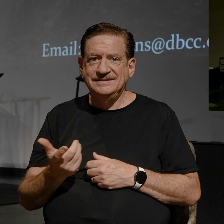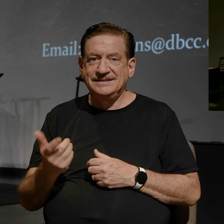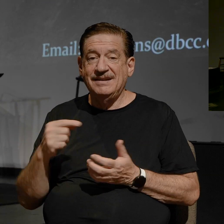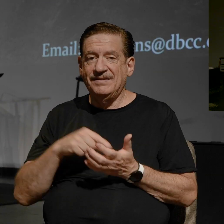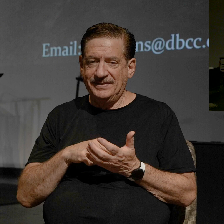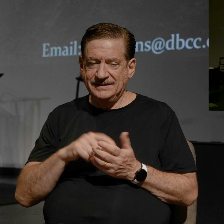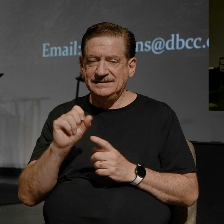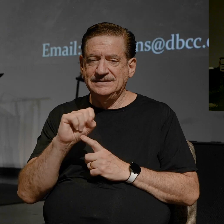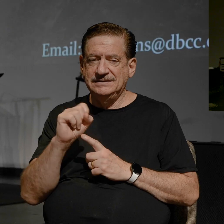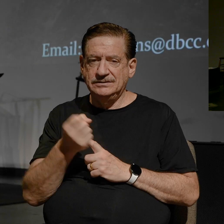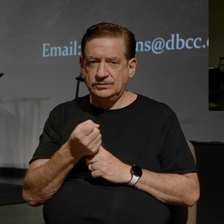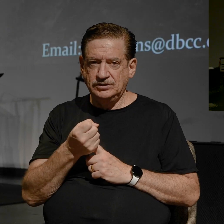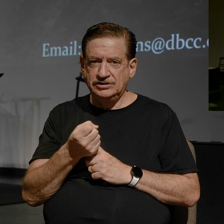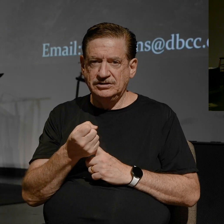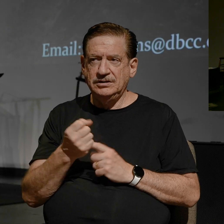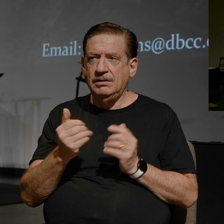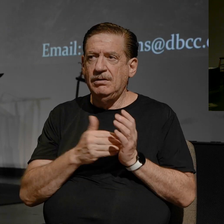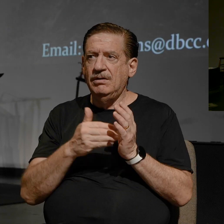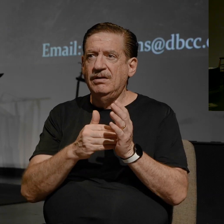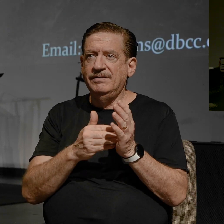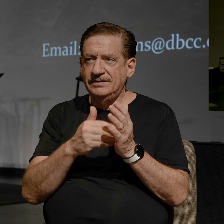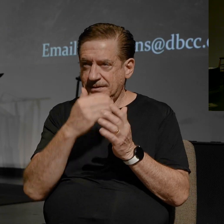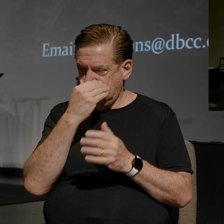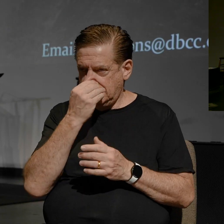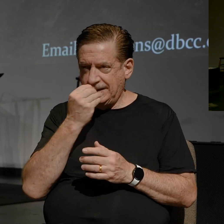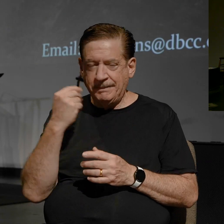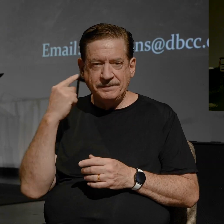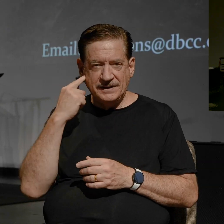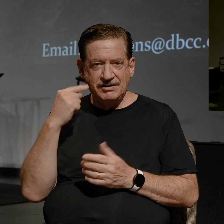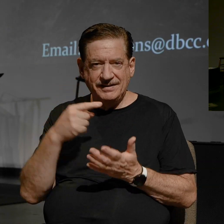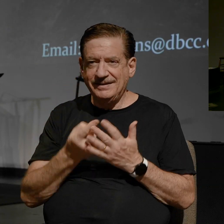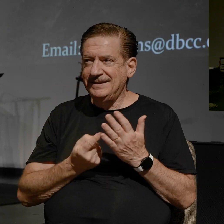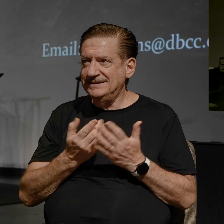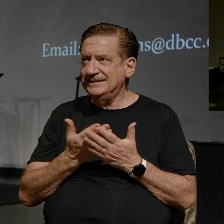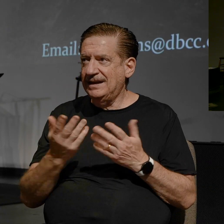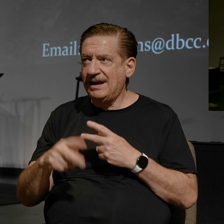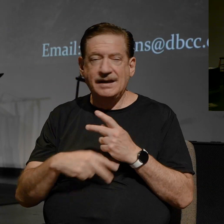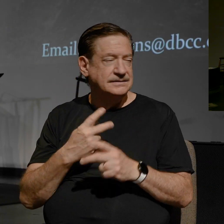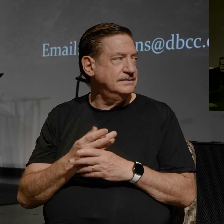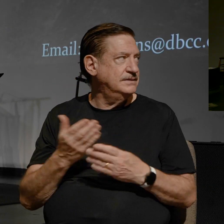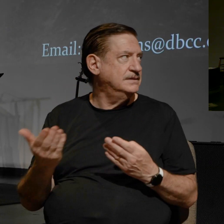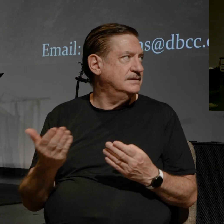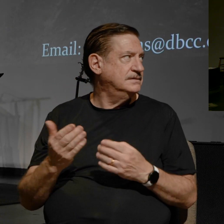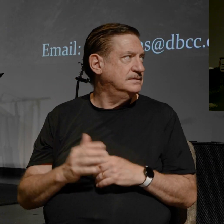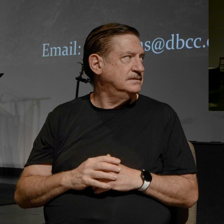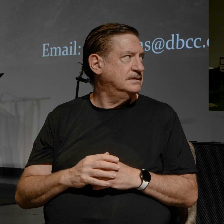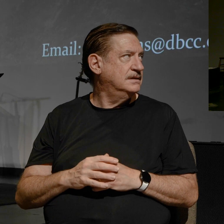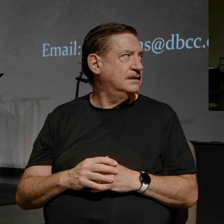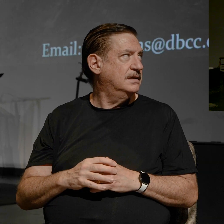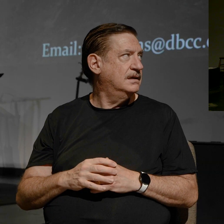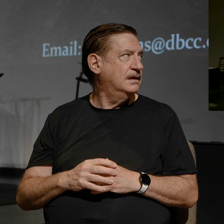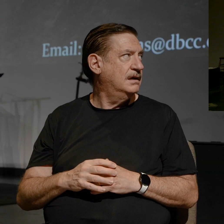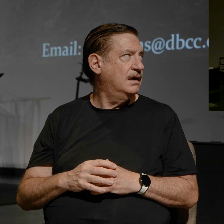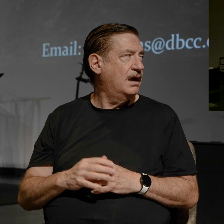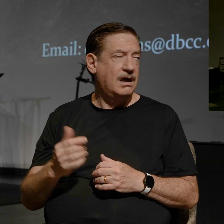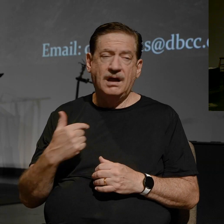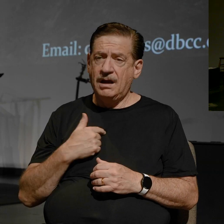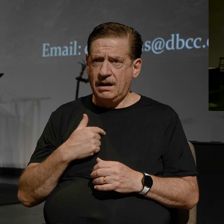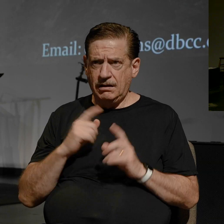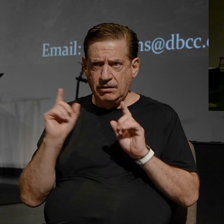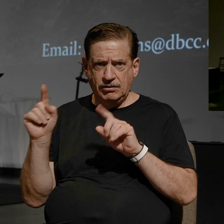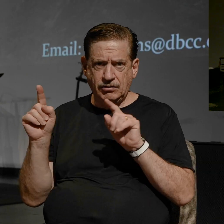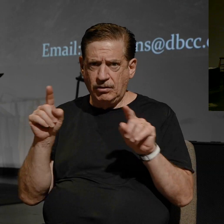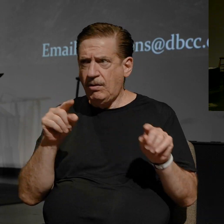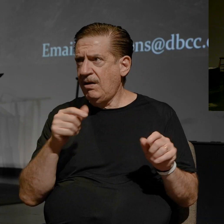This is a situation where often I hear these kinds of things. You know, I go to